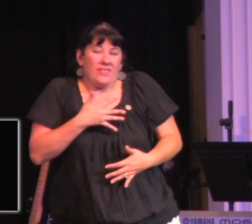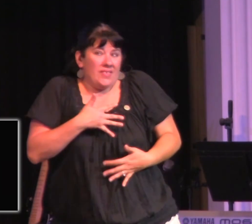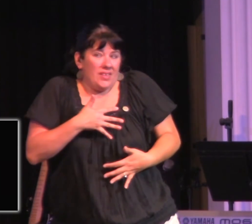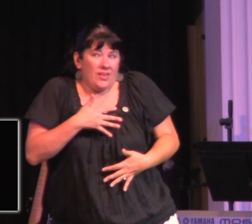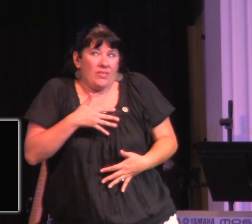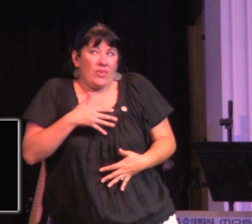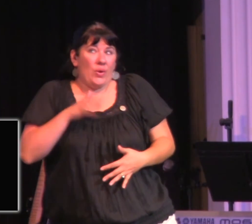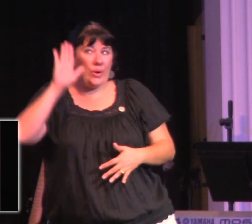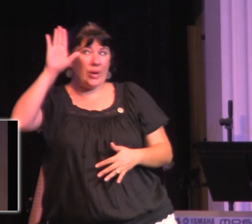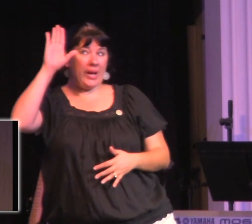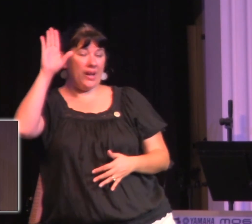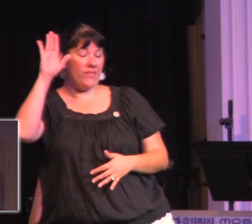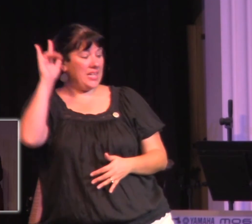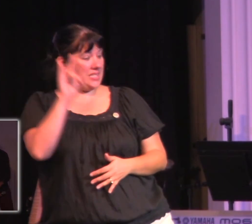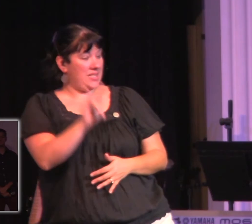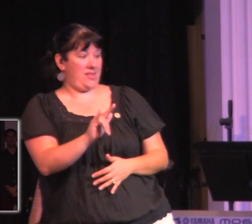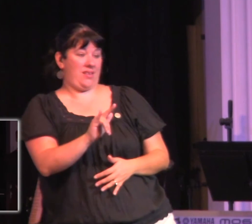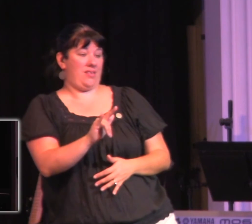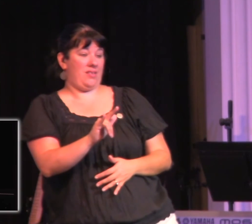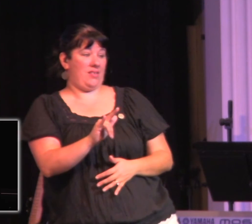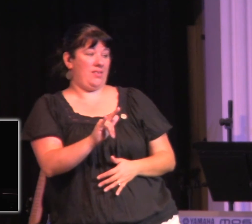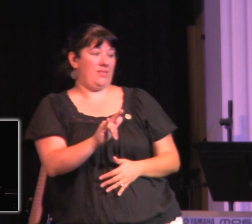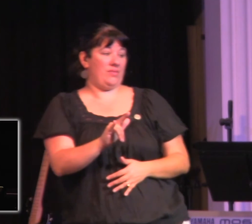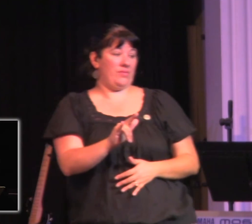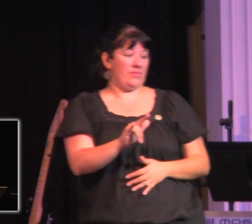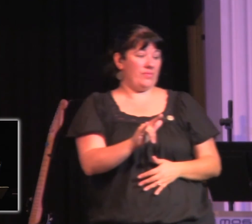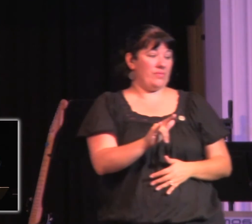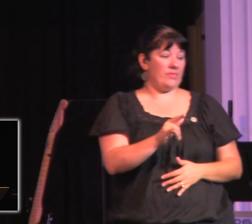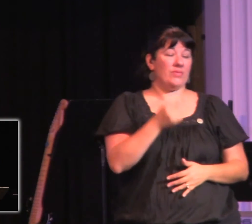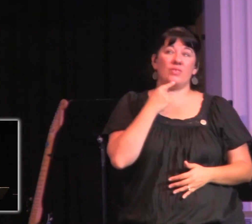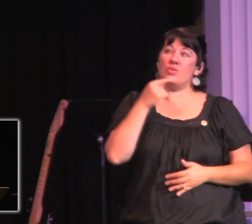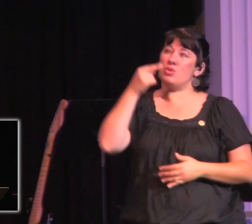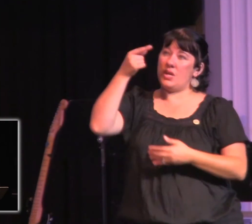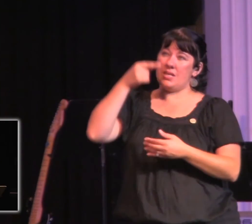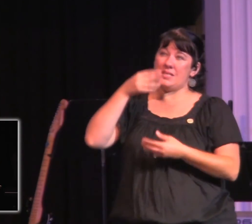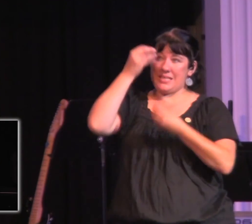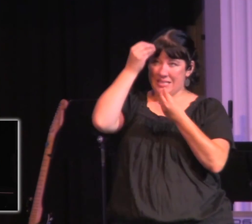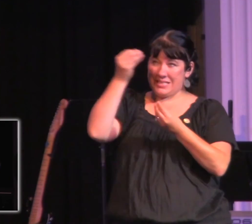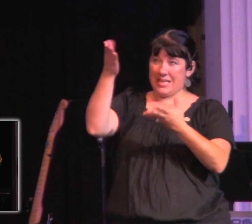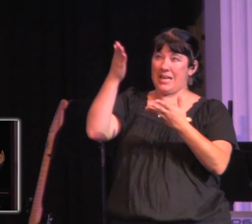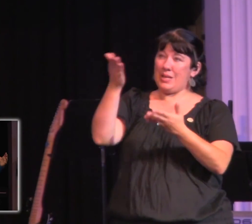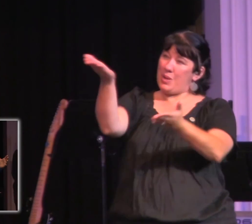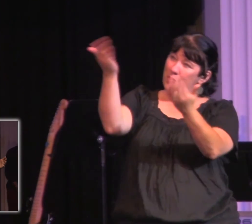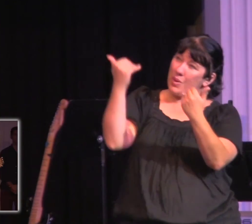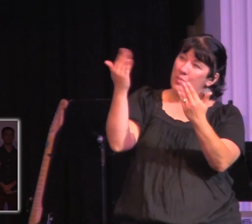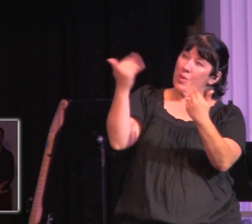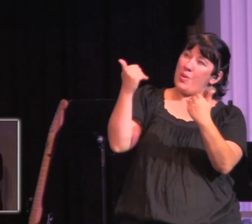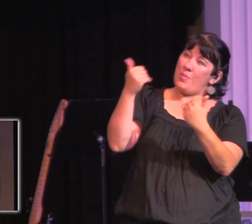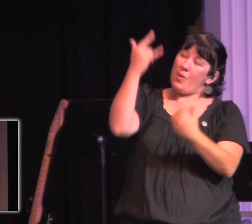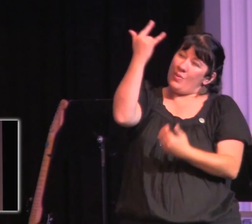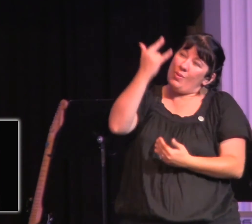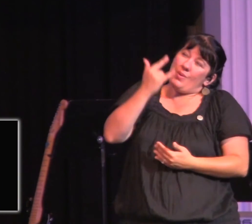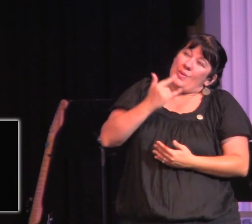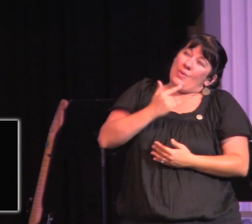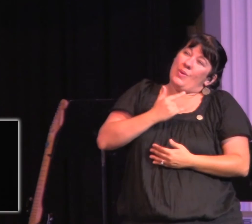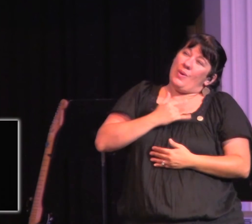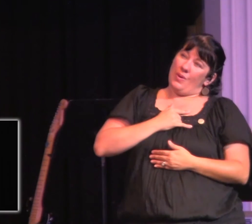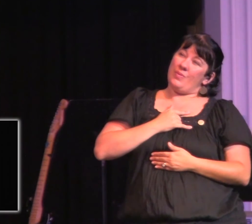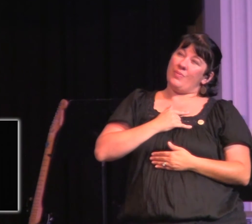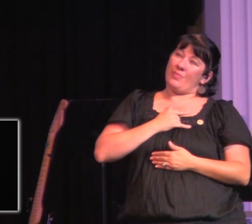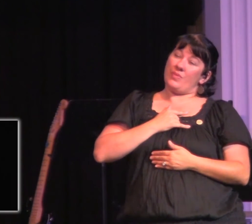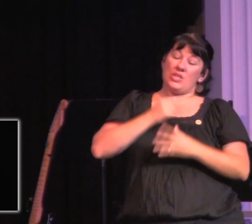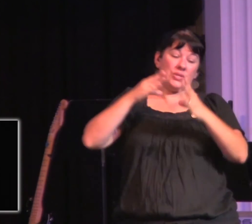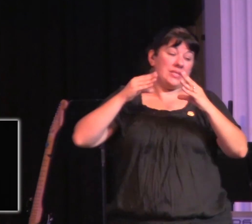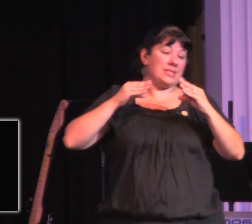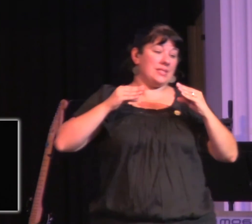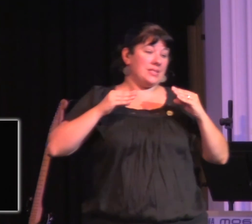love. And just ask Him to just come and just fill you with His love. Just fill you. Come on, receive His love. Just take a deep breath